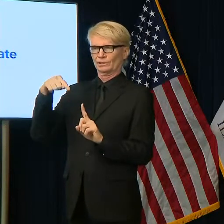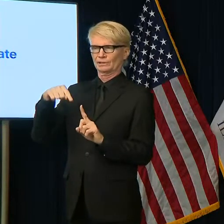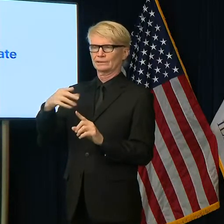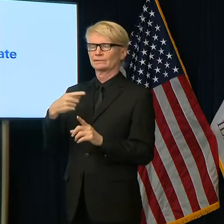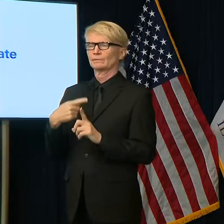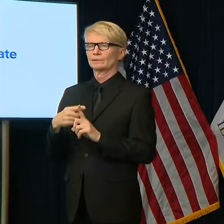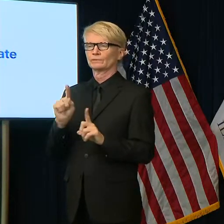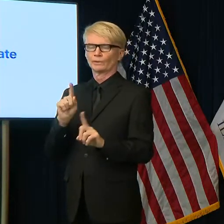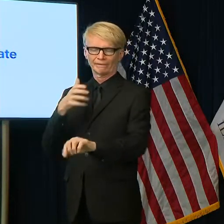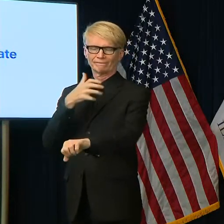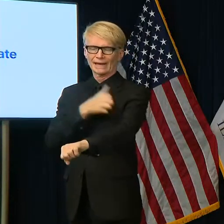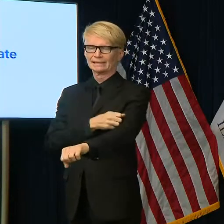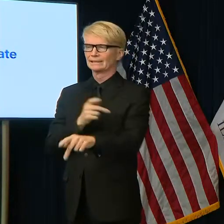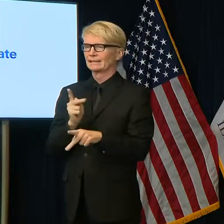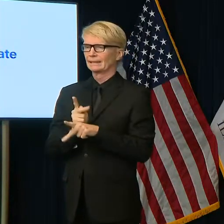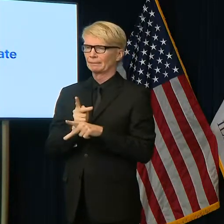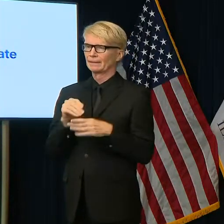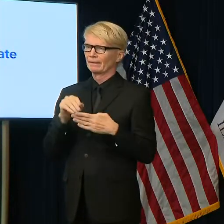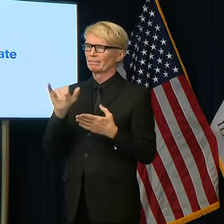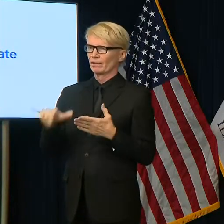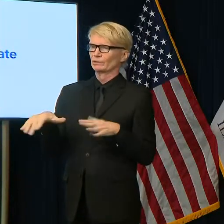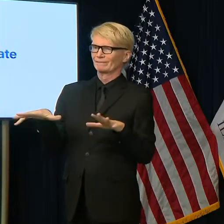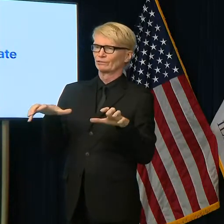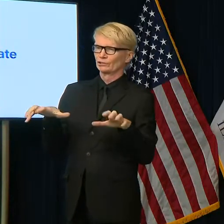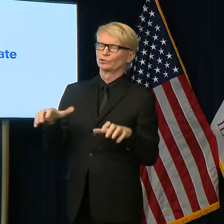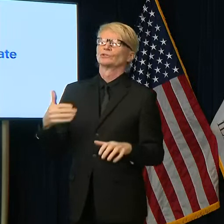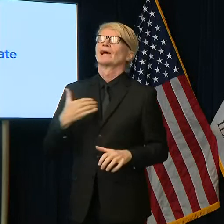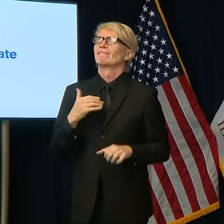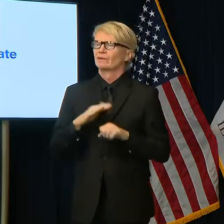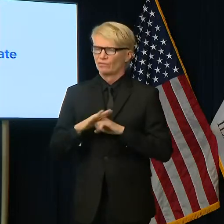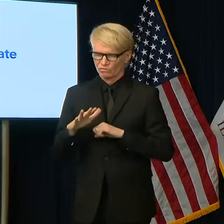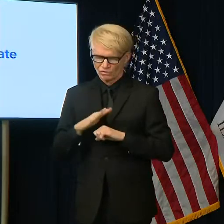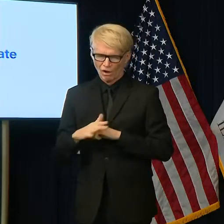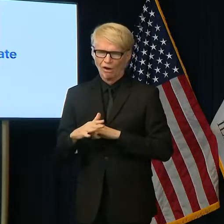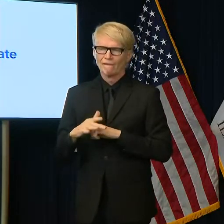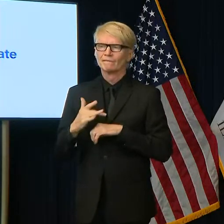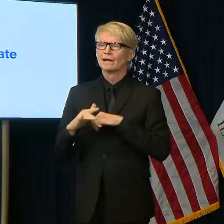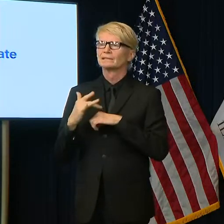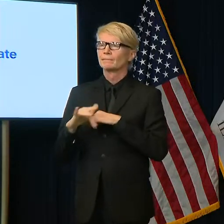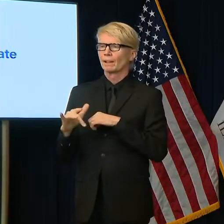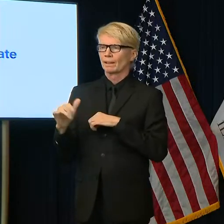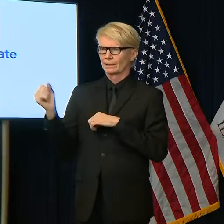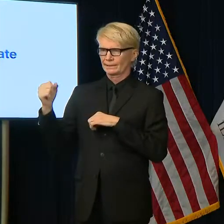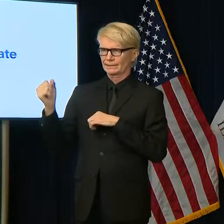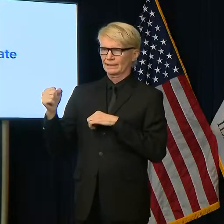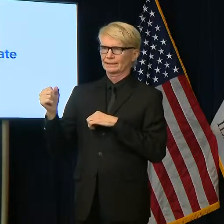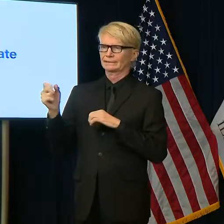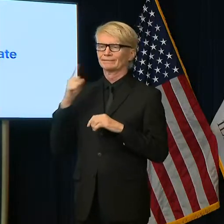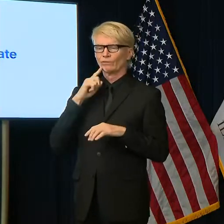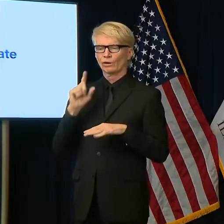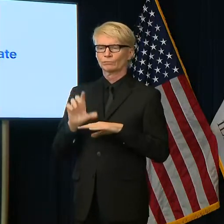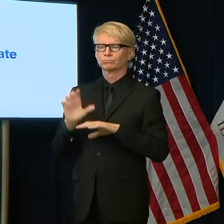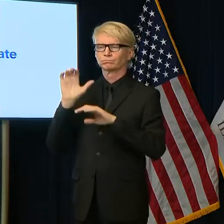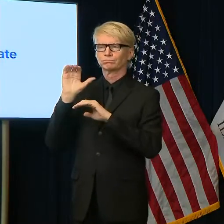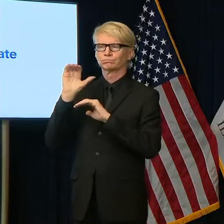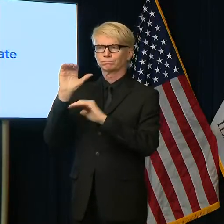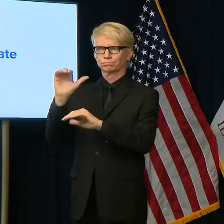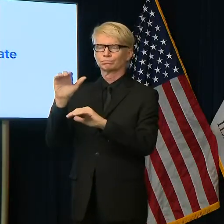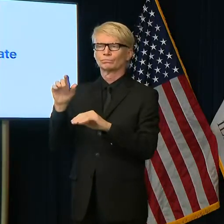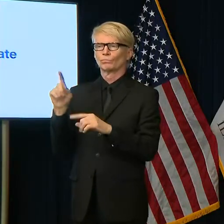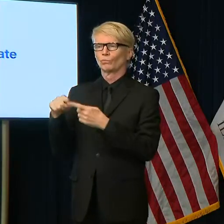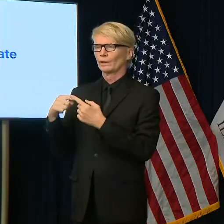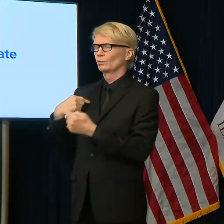vaccine will be stored in those freezers. We have enough freezer space right now for the vaccines that are expected to